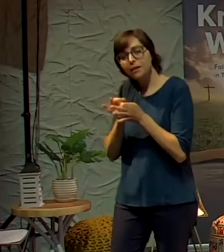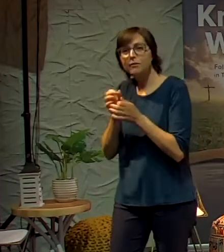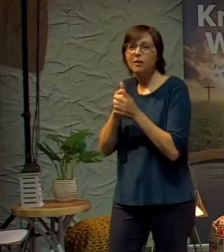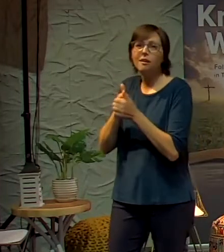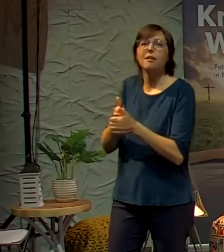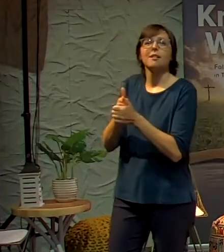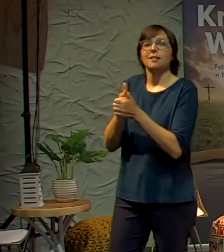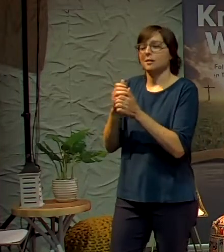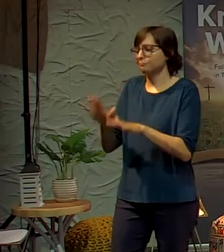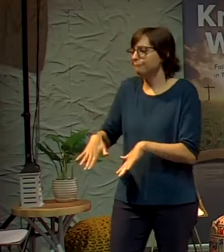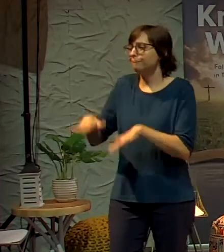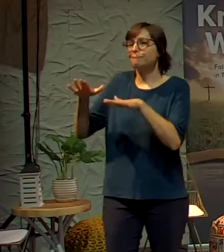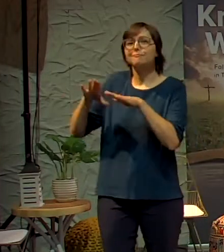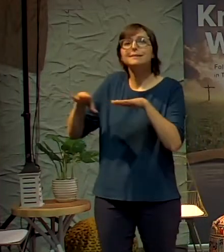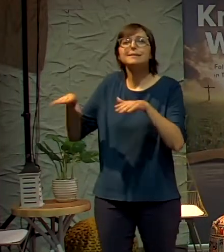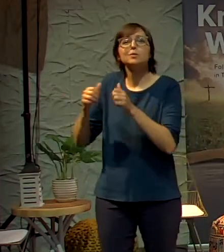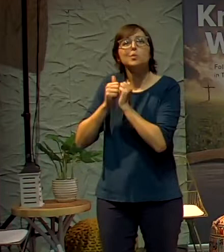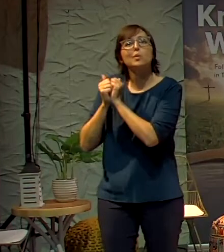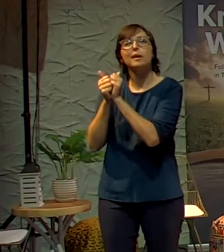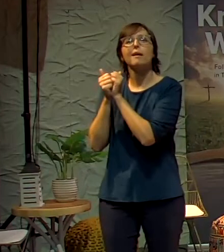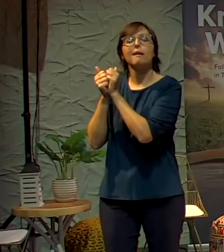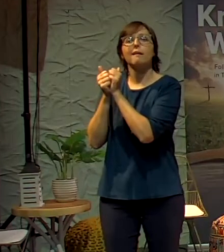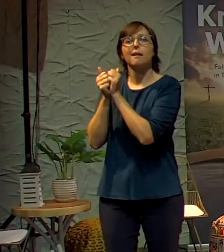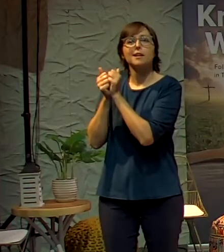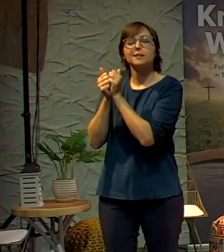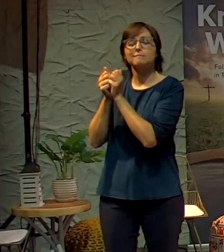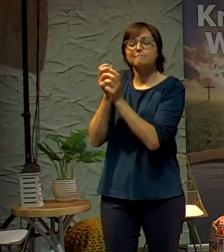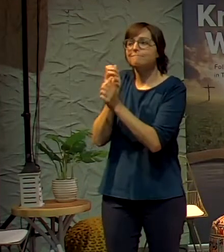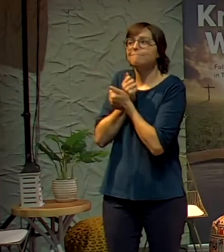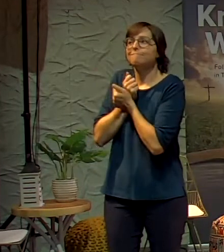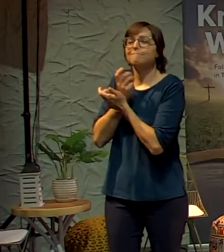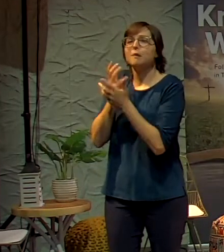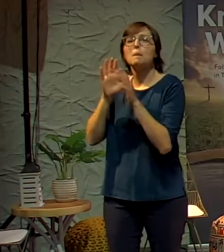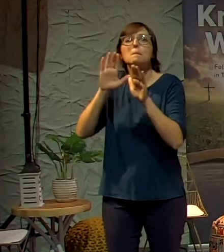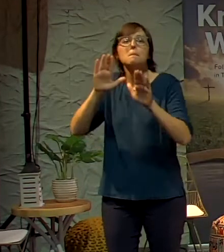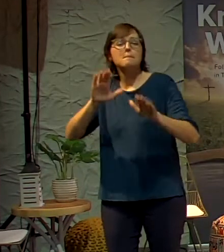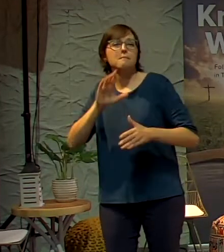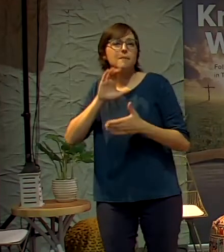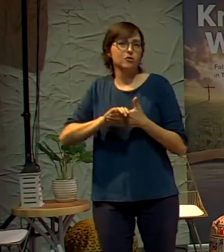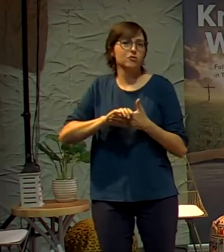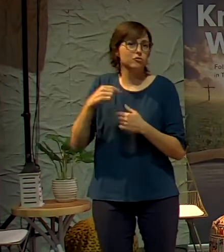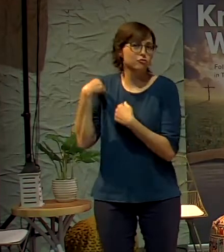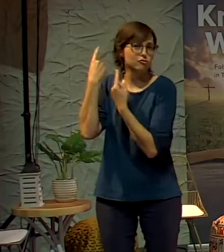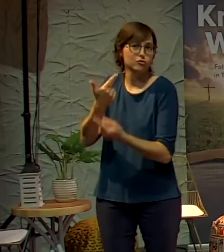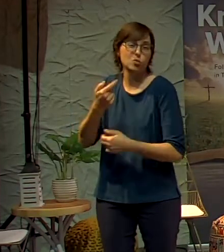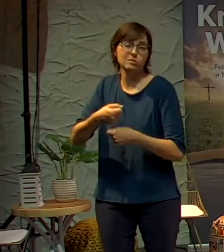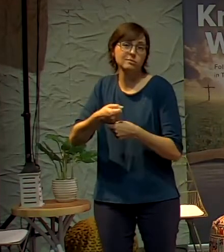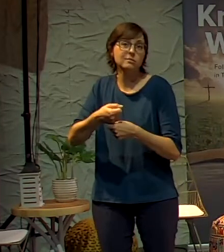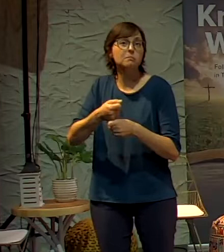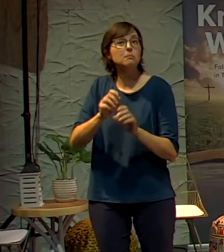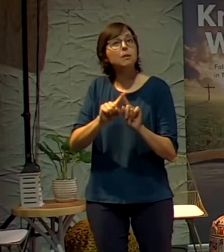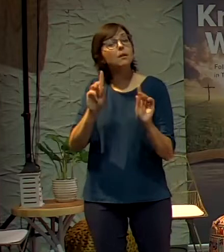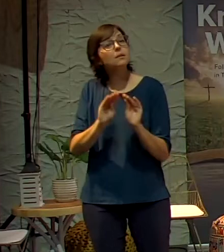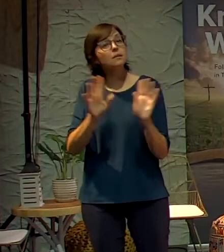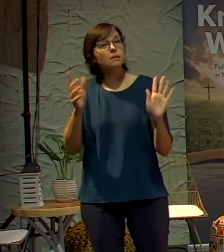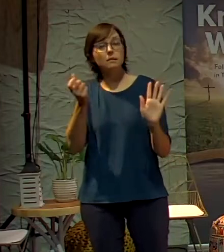her. We raised our kids together. We have an amazing marriage. But I know this very, very, very clearly,